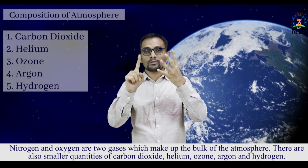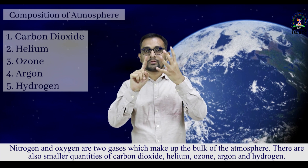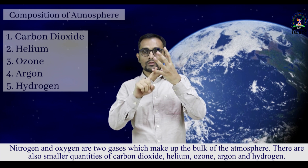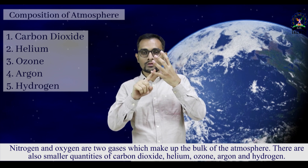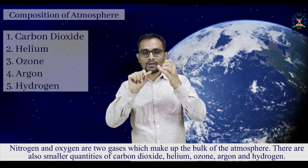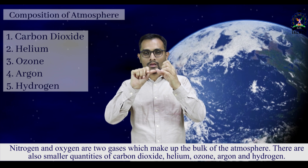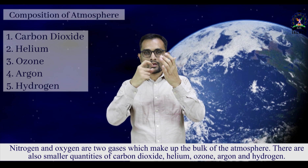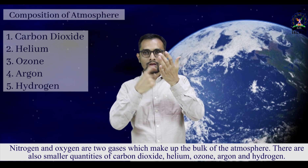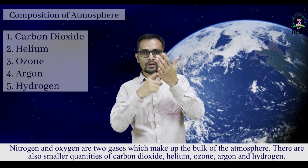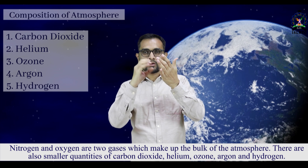ozone,